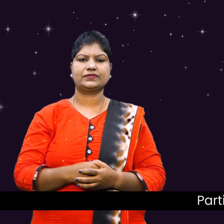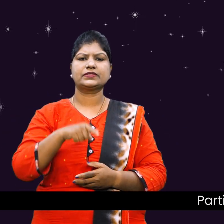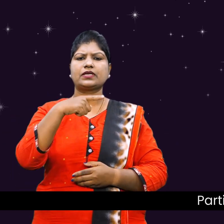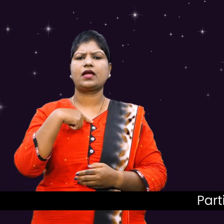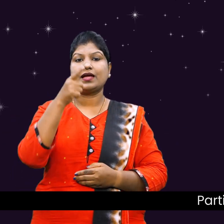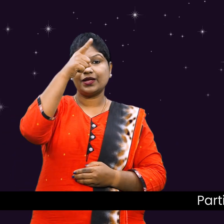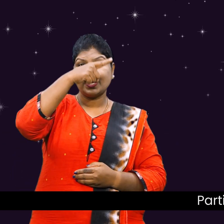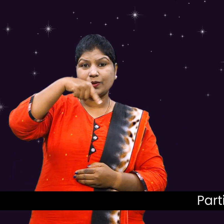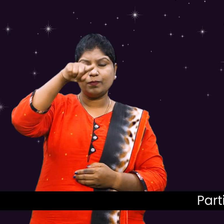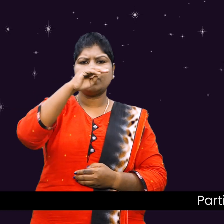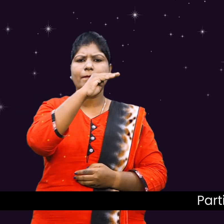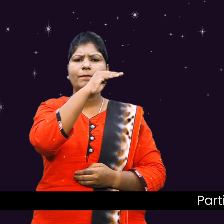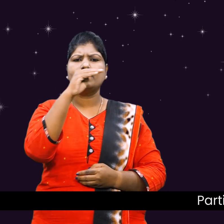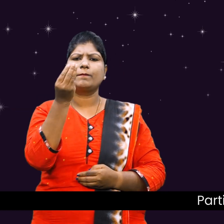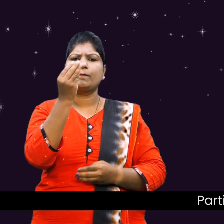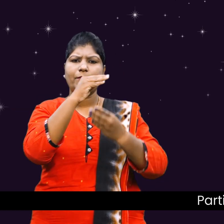Partial lunar eclipse.